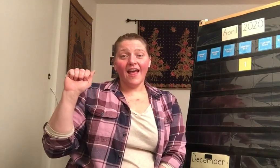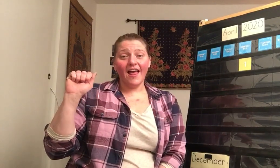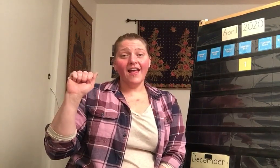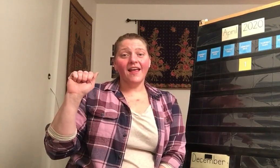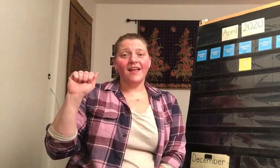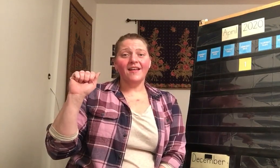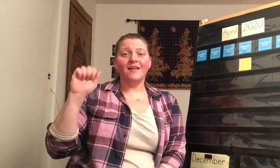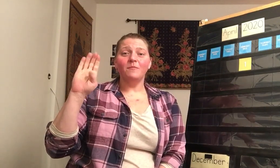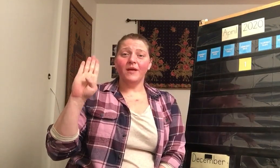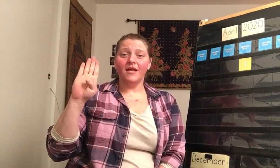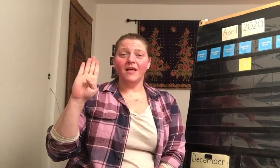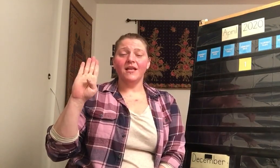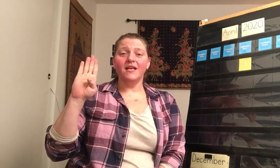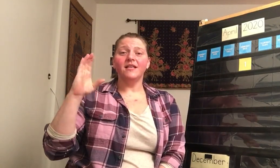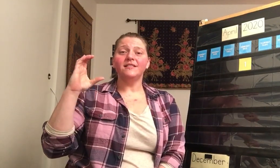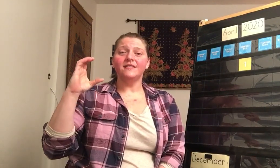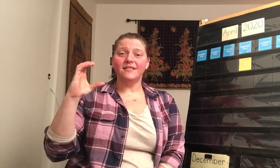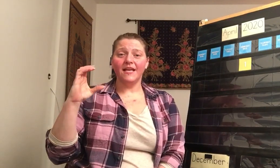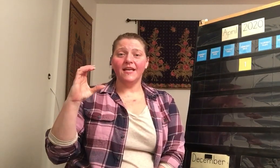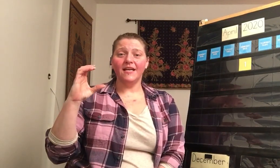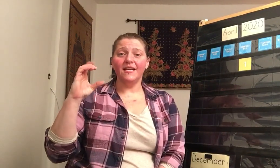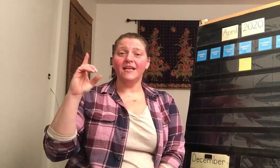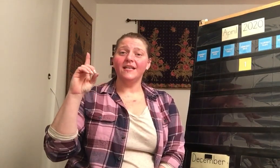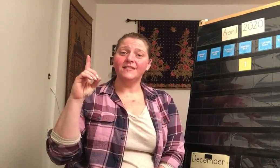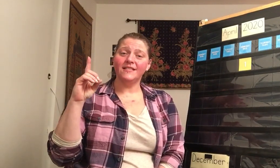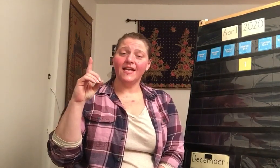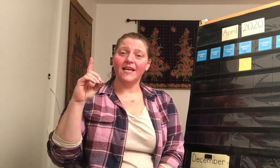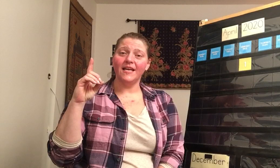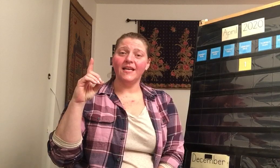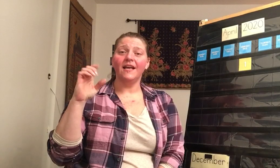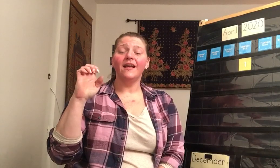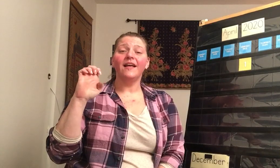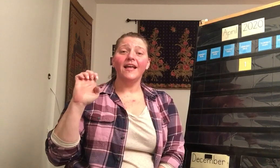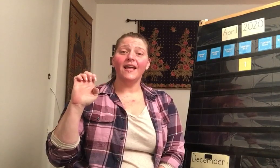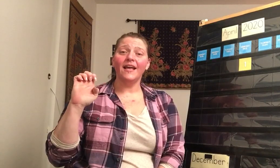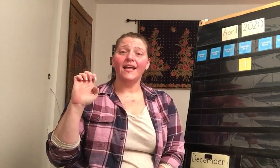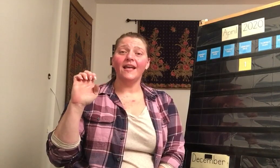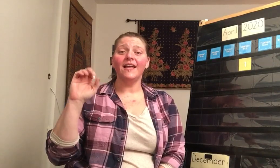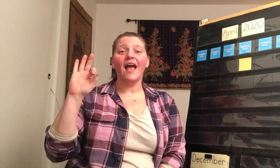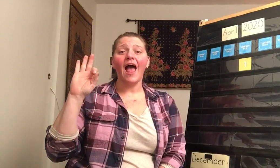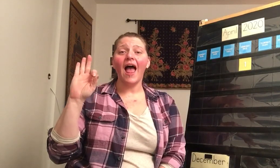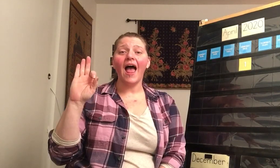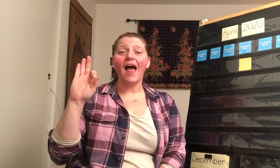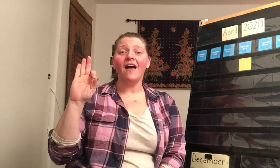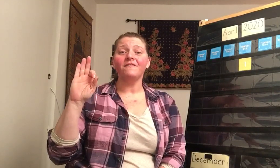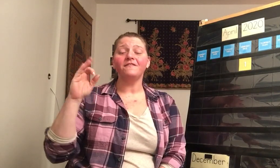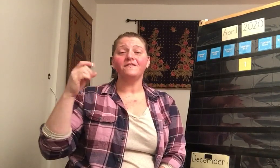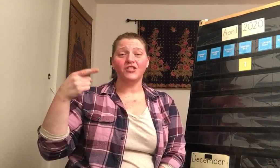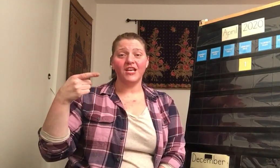A, B, C, D, E, F, G,